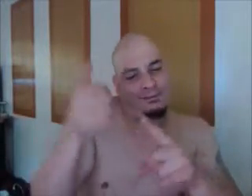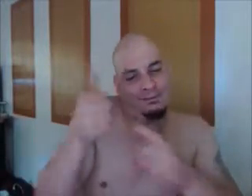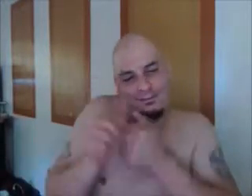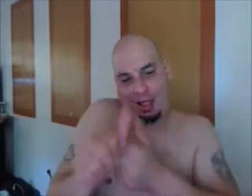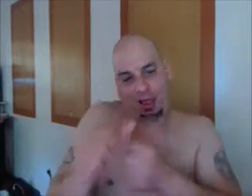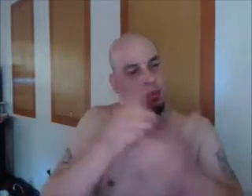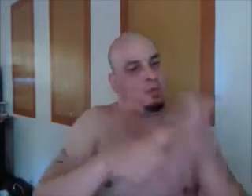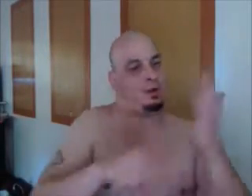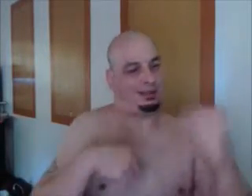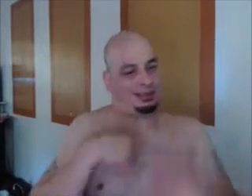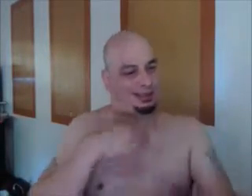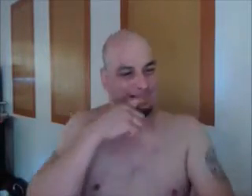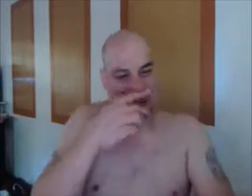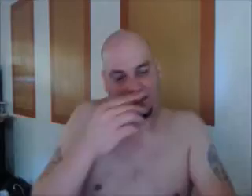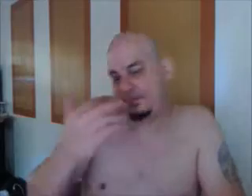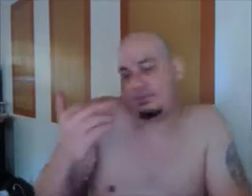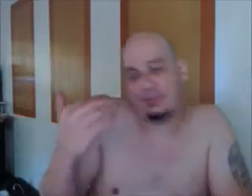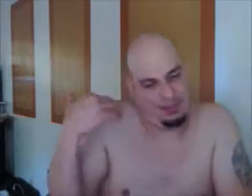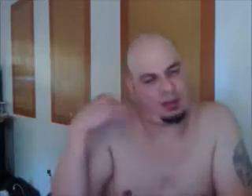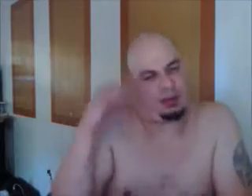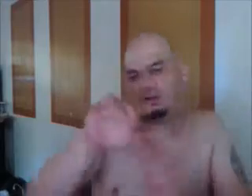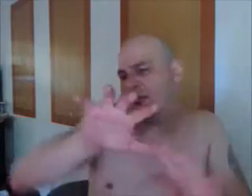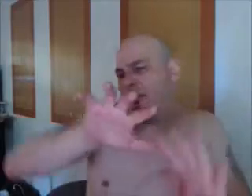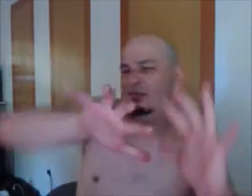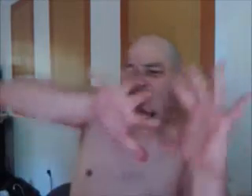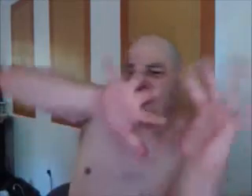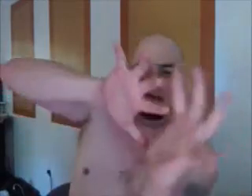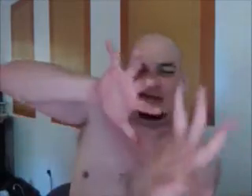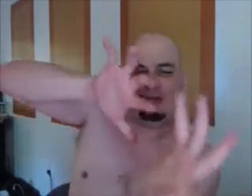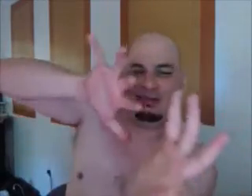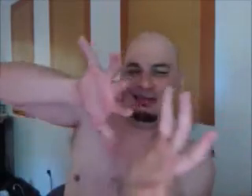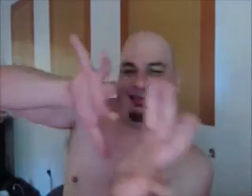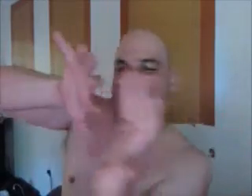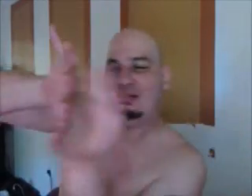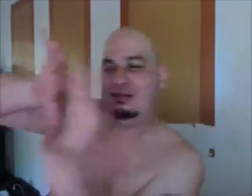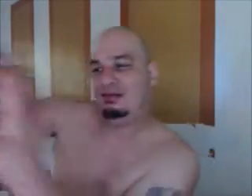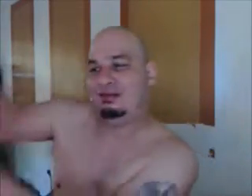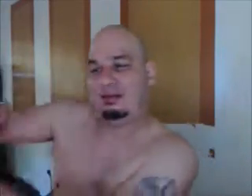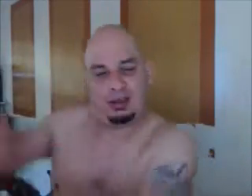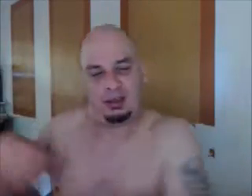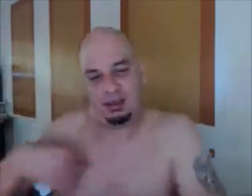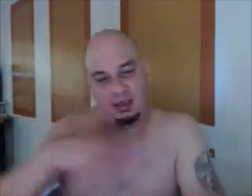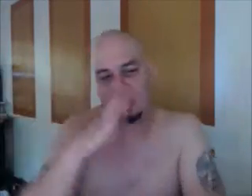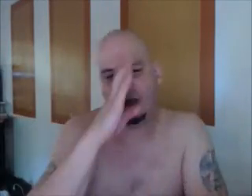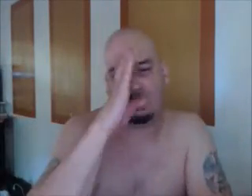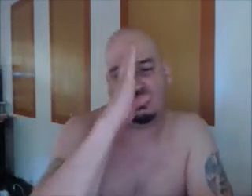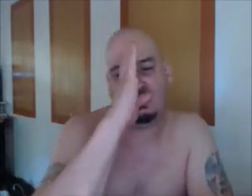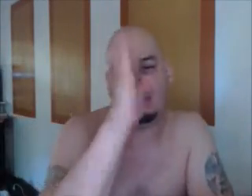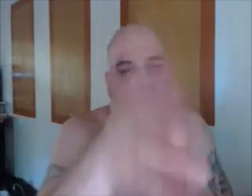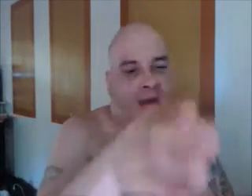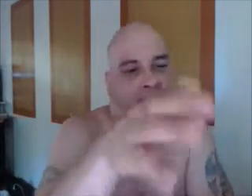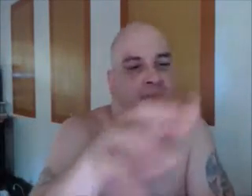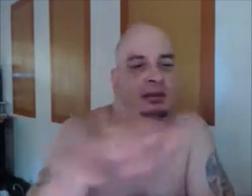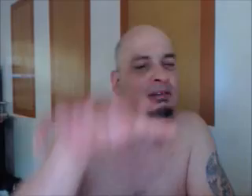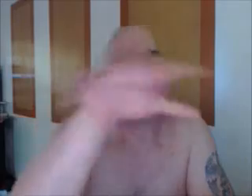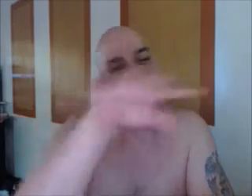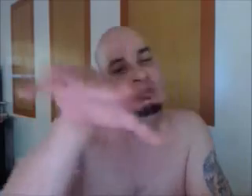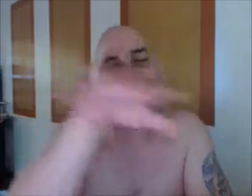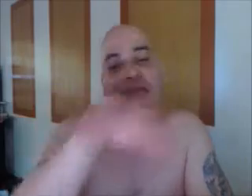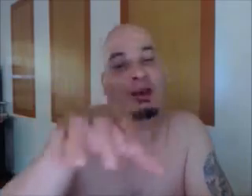don't, I think, tell us a lot about the broader political world, but that's often how we see these cases. But they